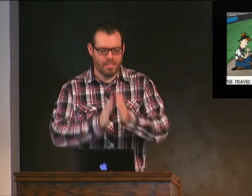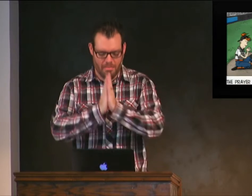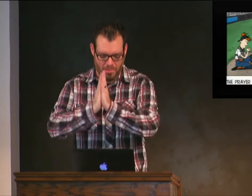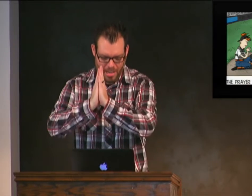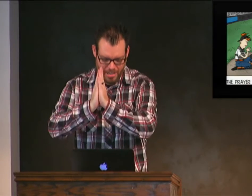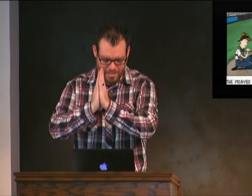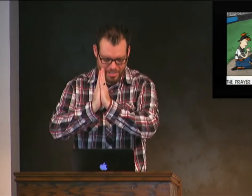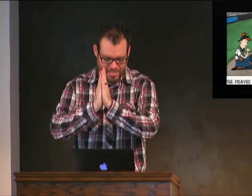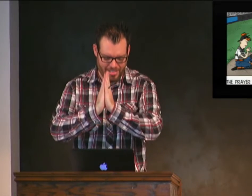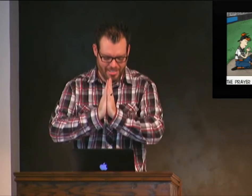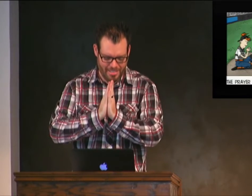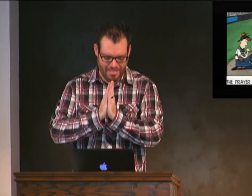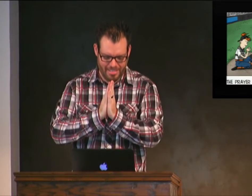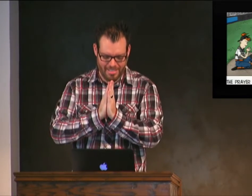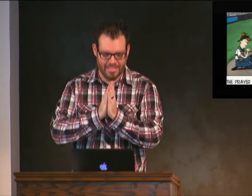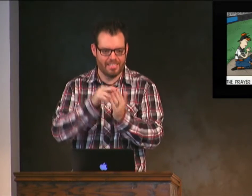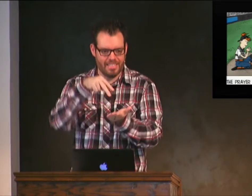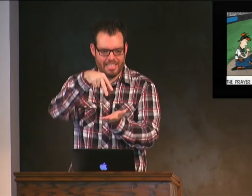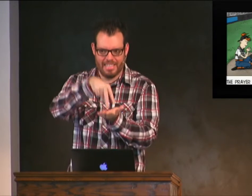The prayer,